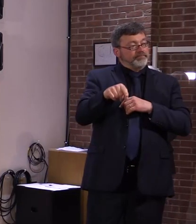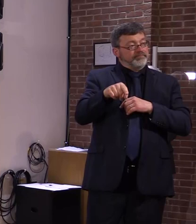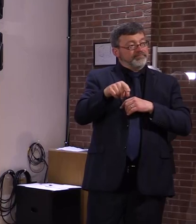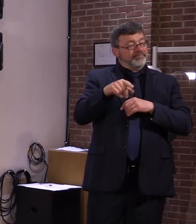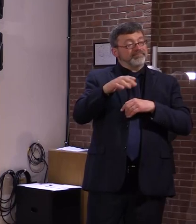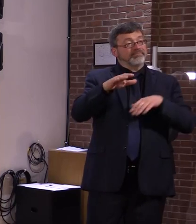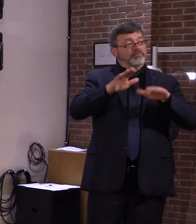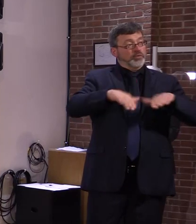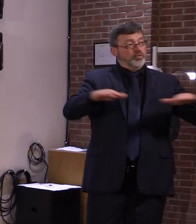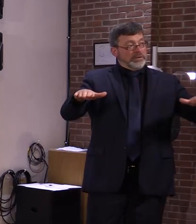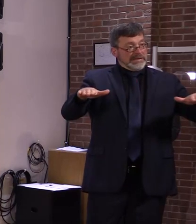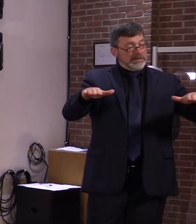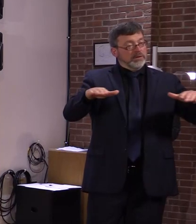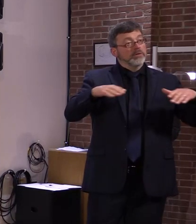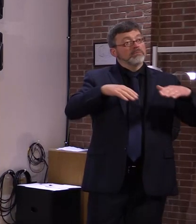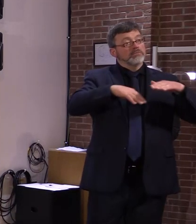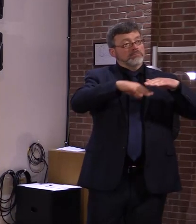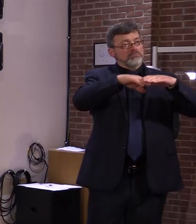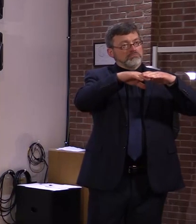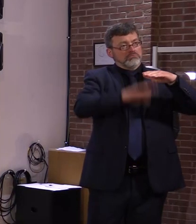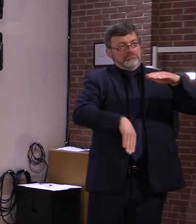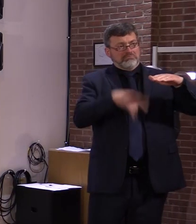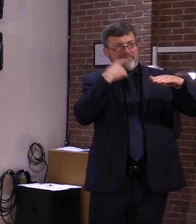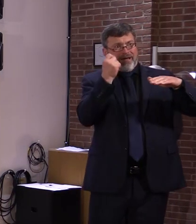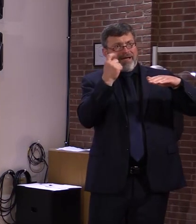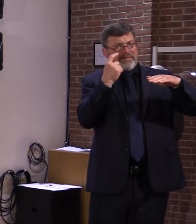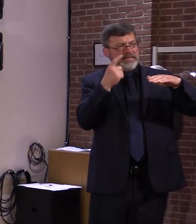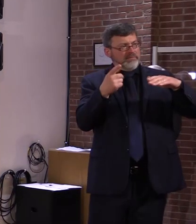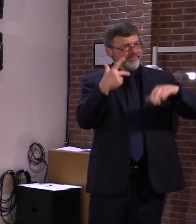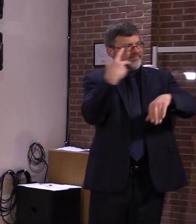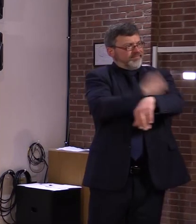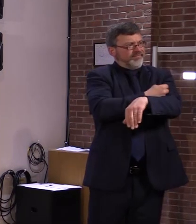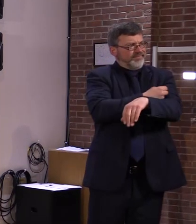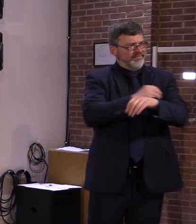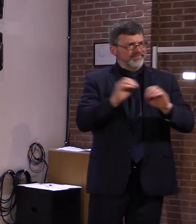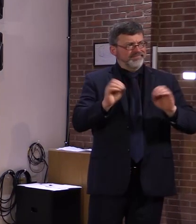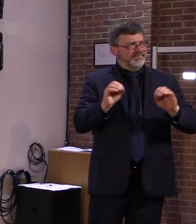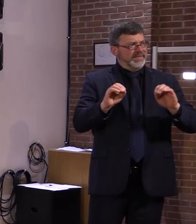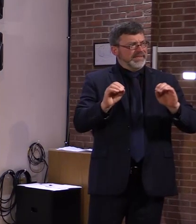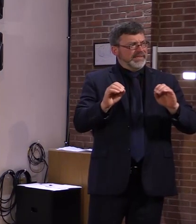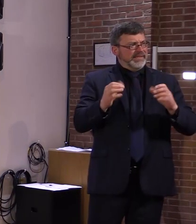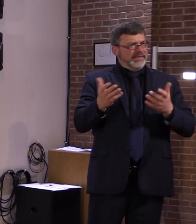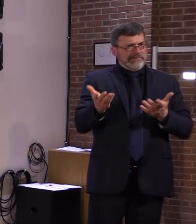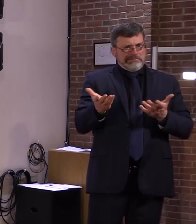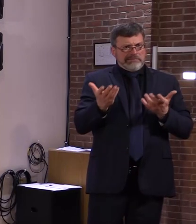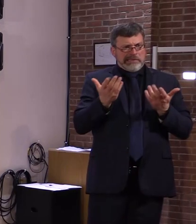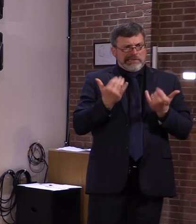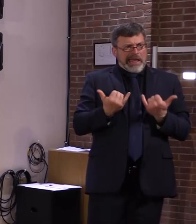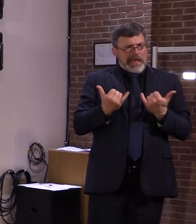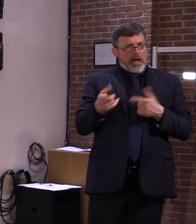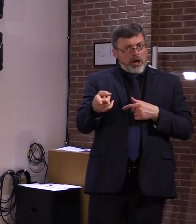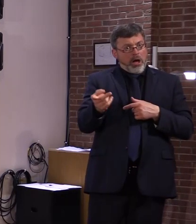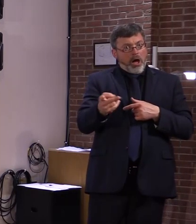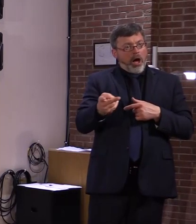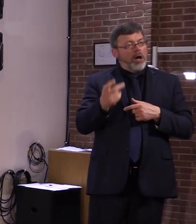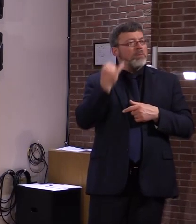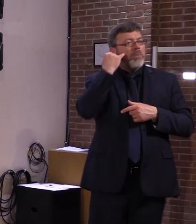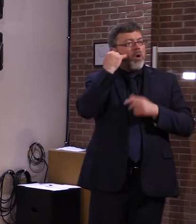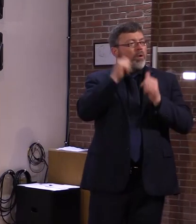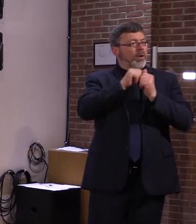a kid walks into a grocery store with their parent, surrounded by potentially other maskless